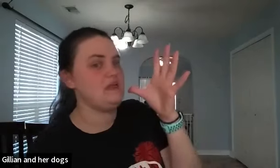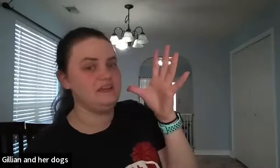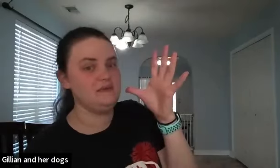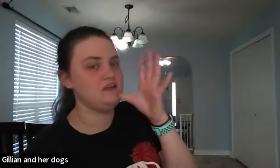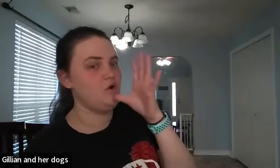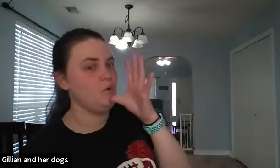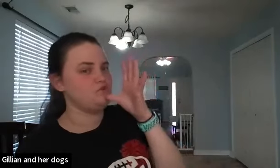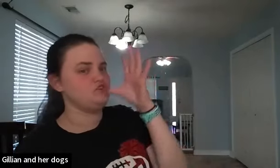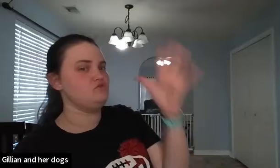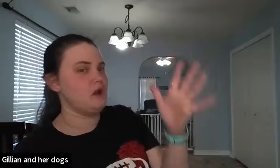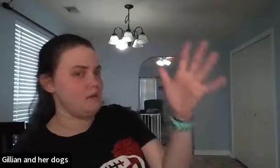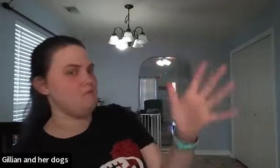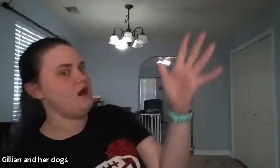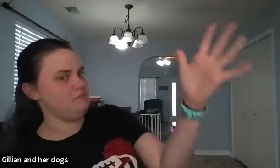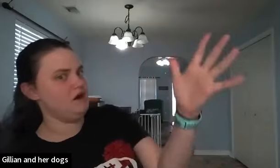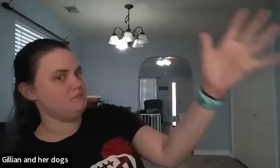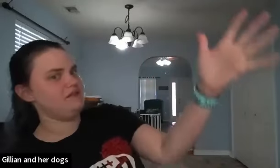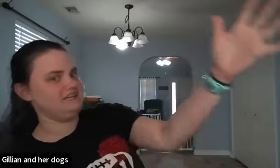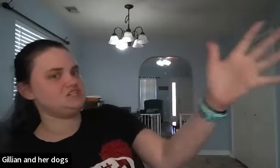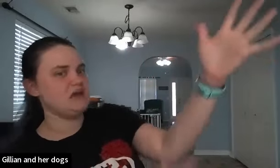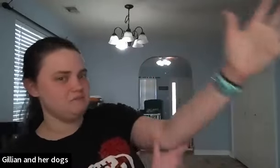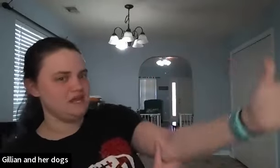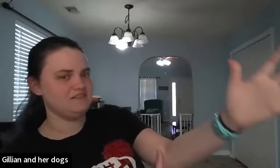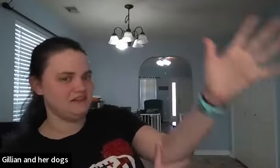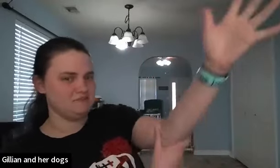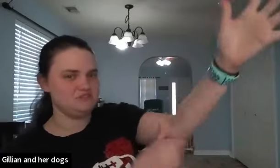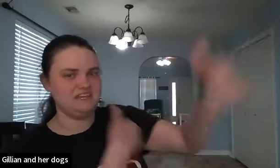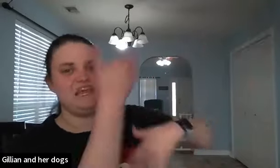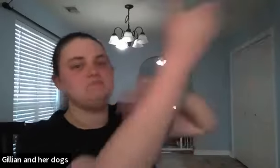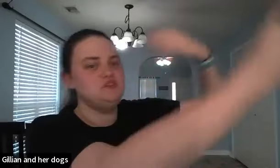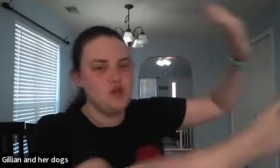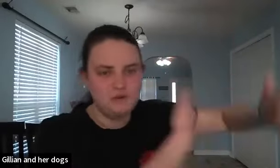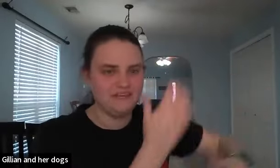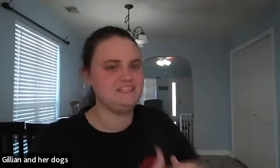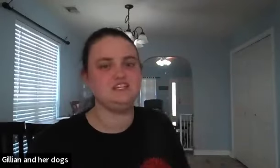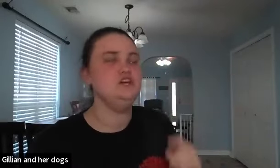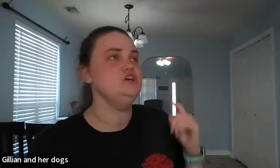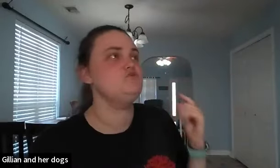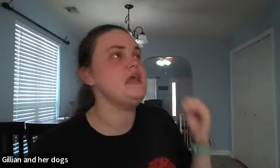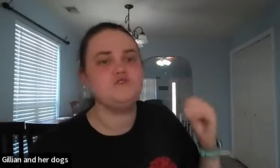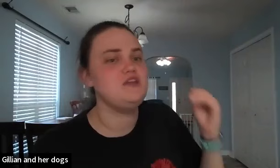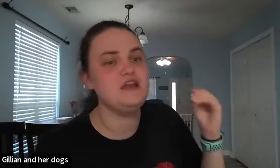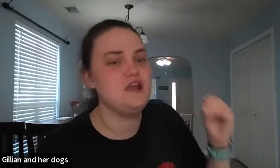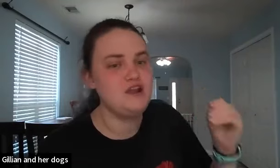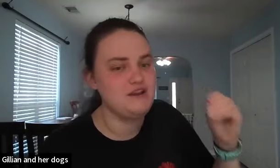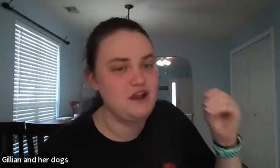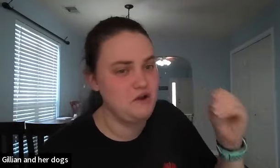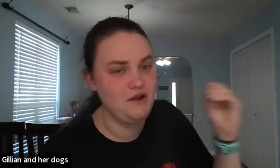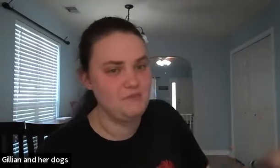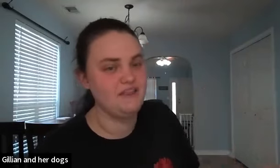like he made the whole motion of grandma, mom. Like he just kept making like the motion, like it kept going. Like he's like, great, great, great, great, great, great, great, great grandma. Like